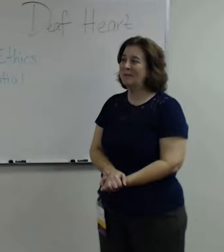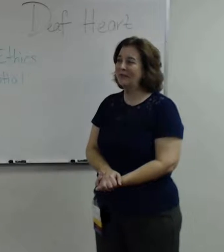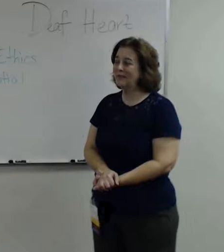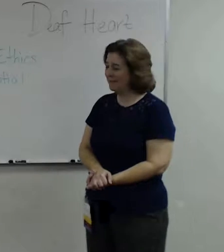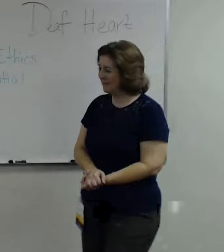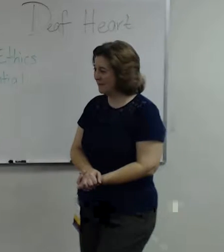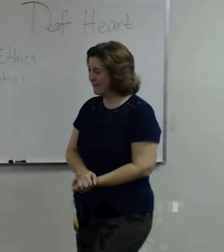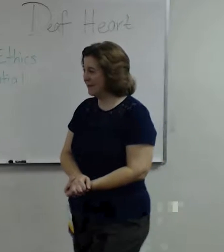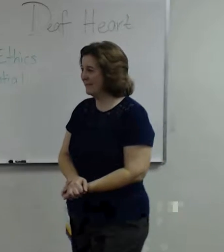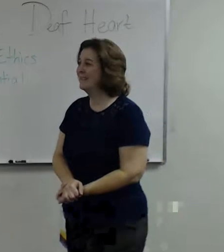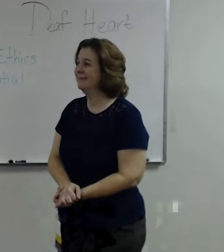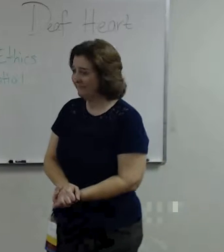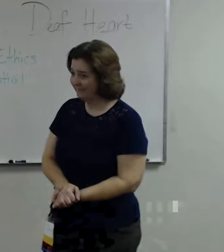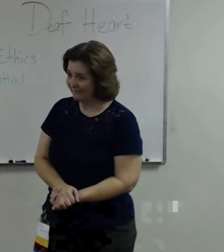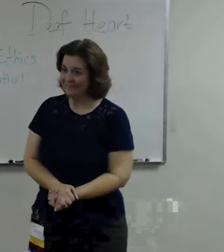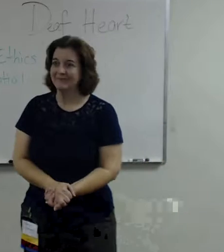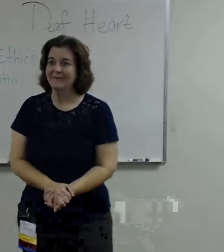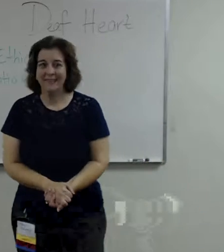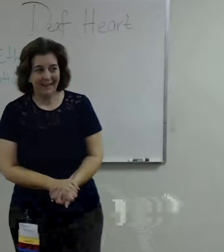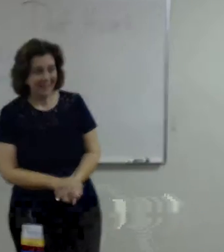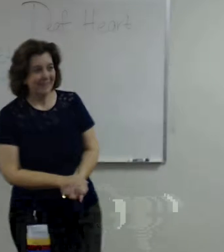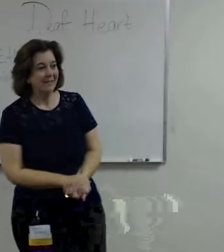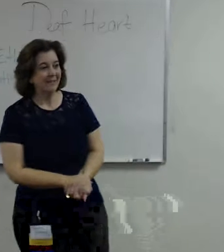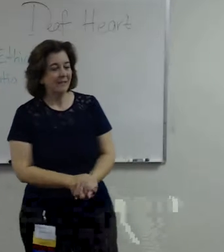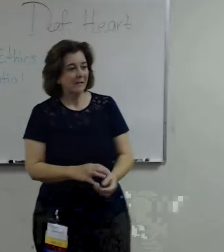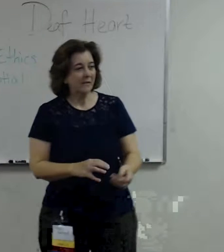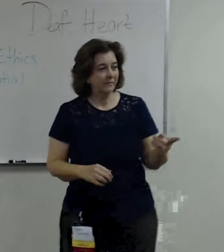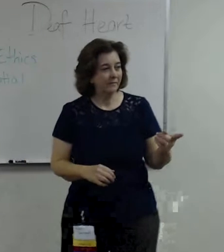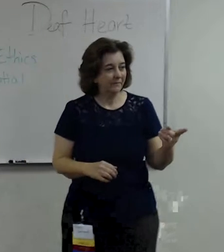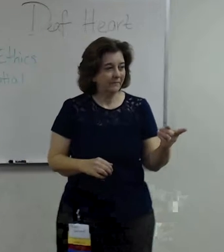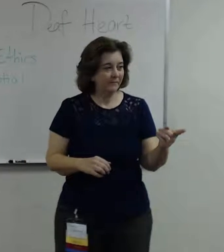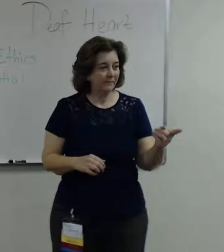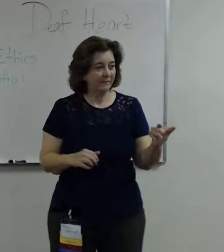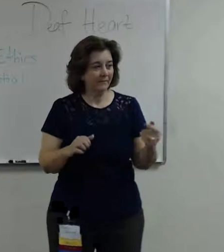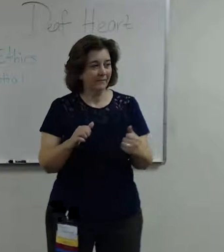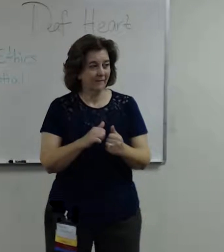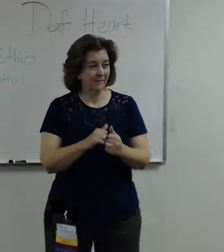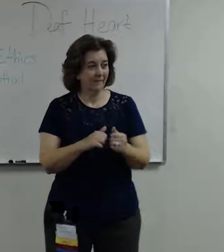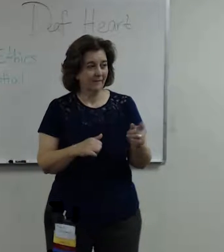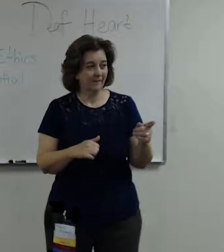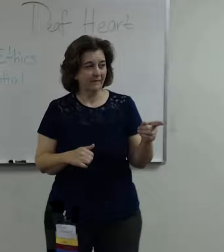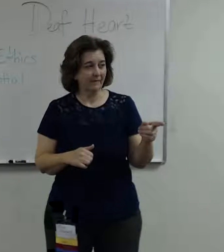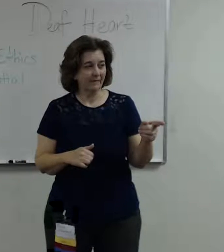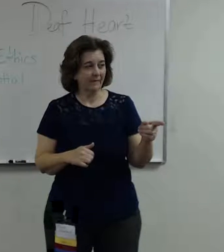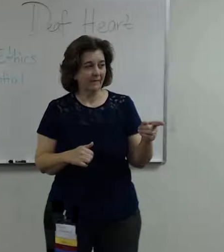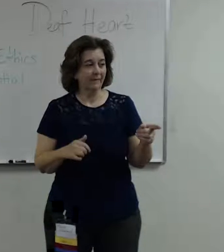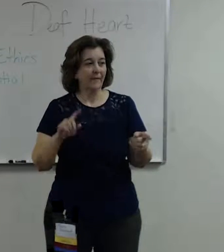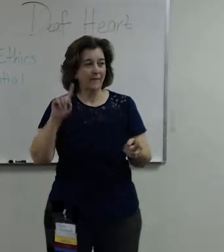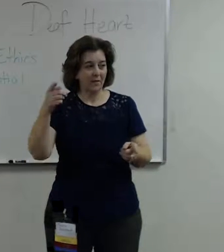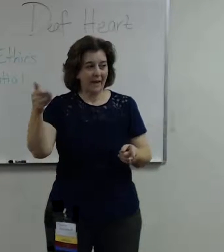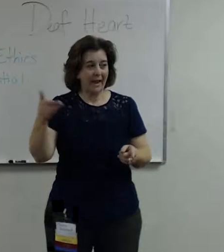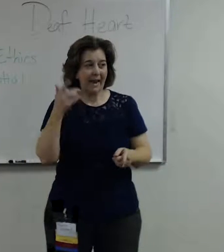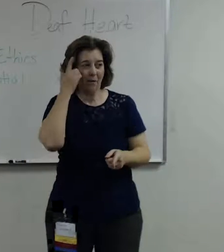the Lord above. Yes. Well, with us, they hired Billy. They get the whole